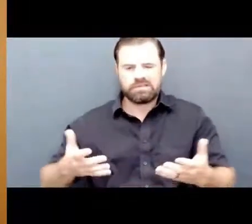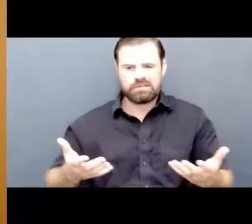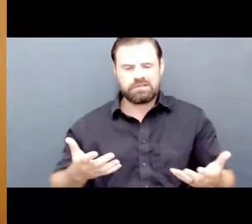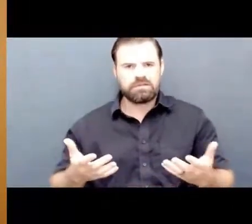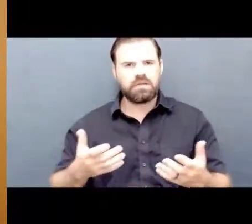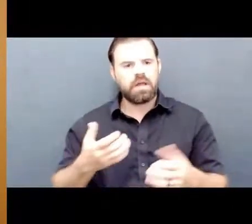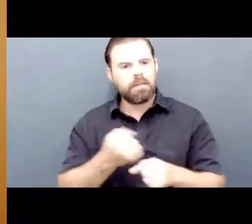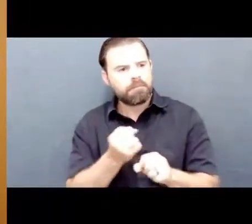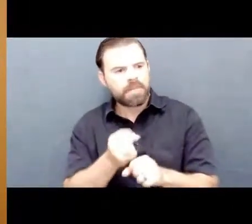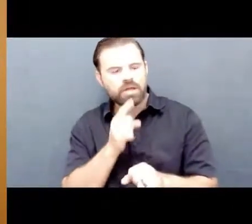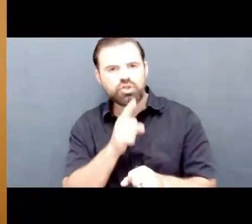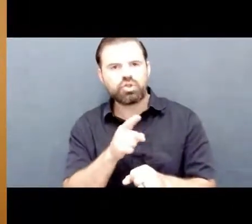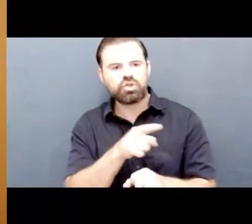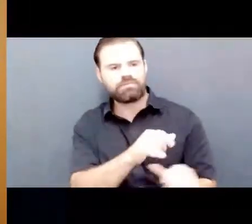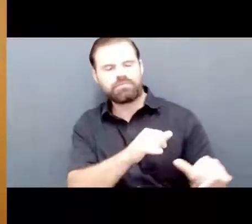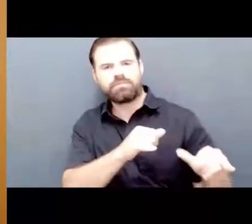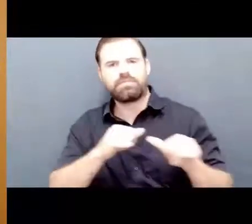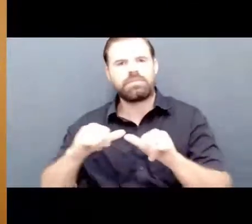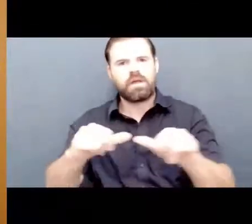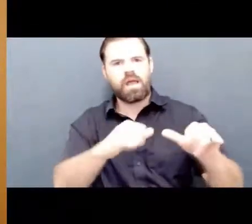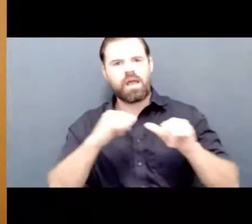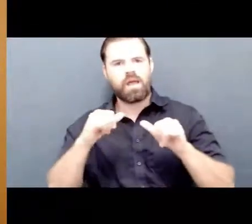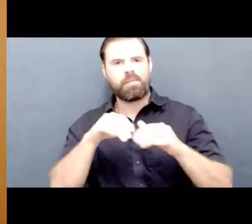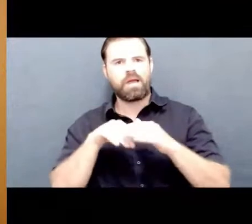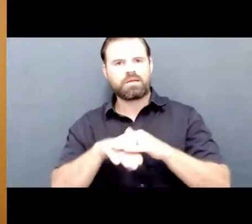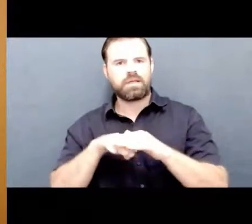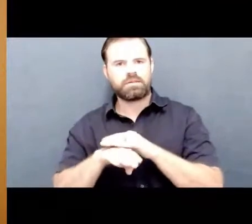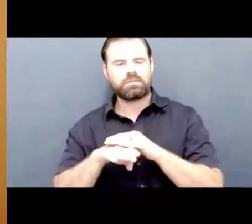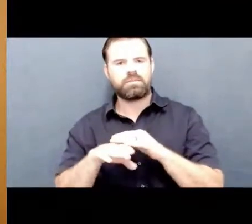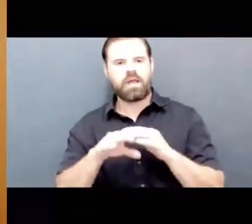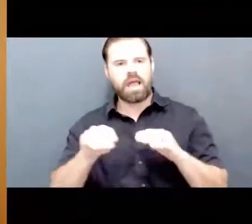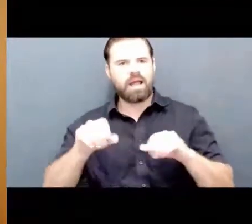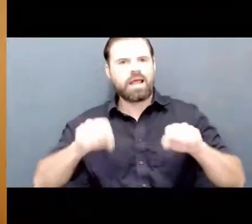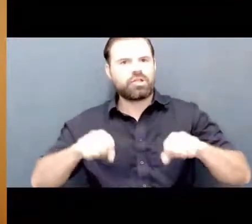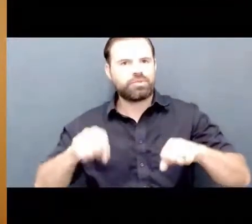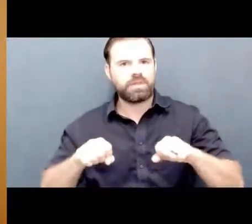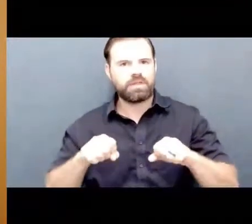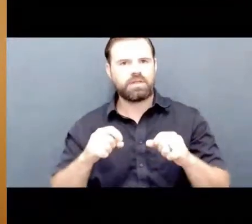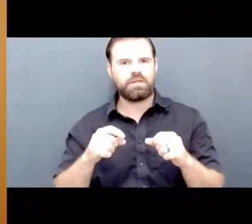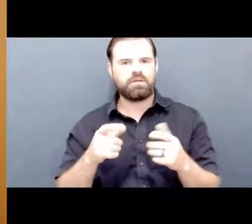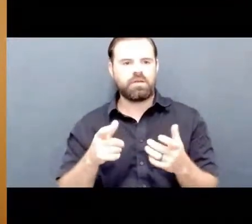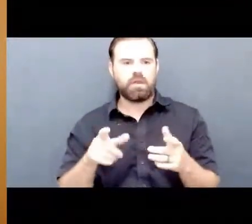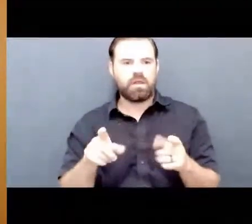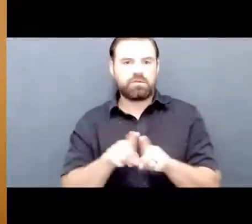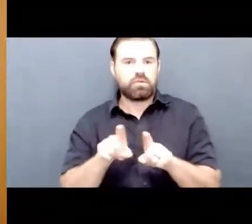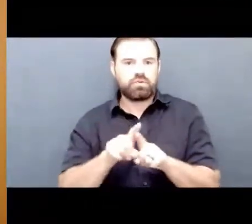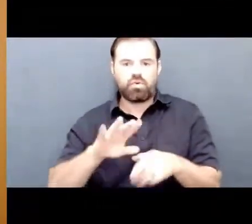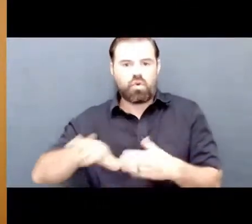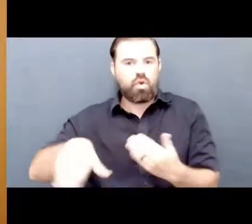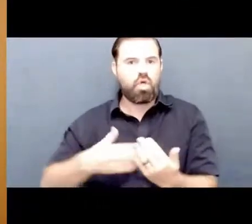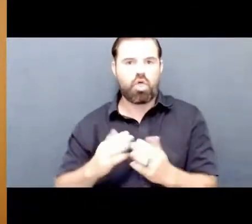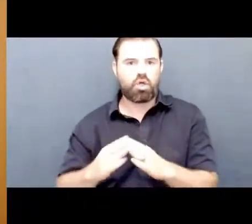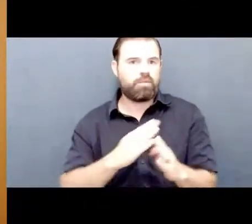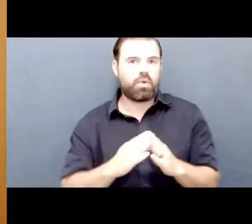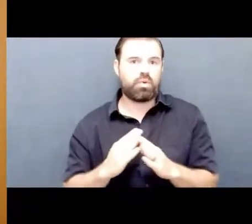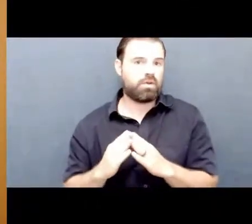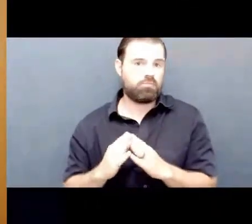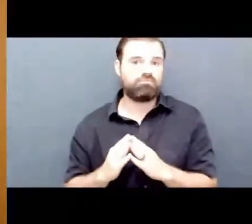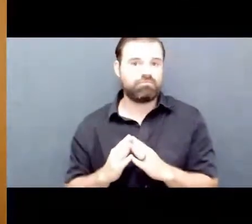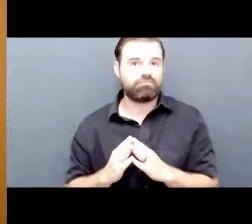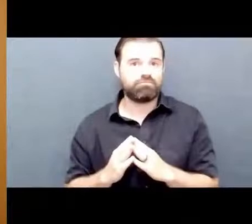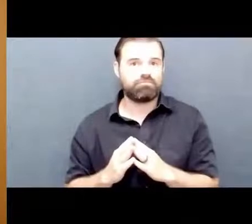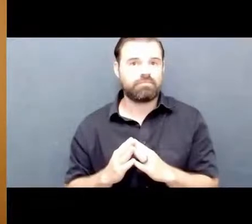that they have the same accessibility and eligibility as the community in a whole, I